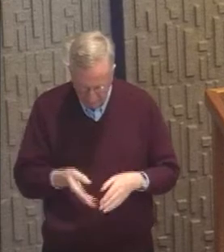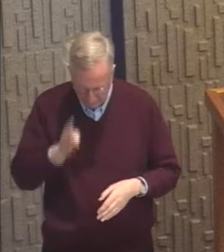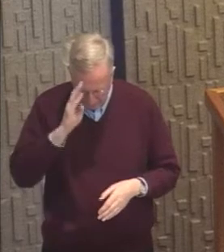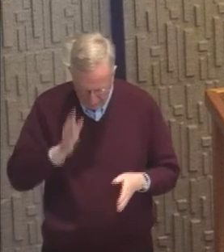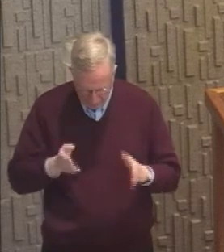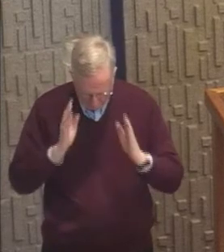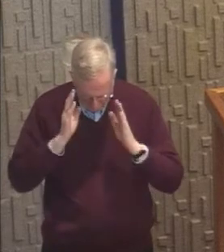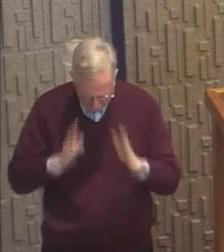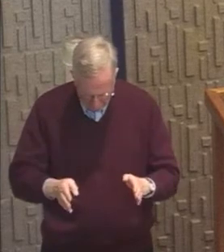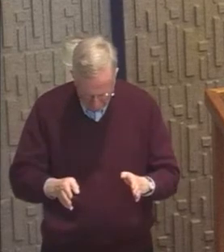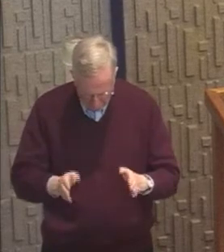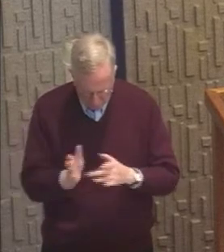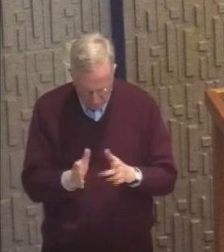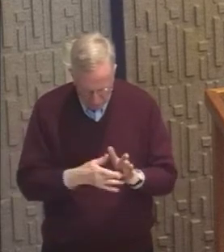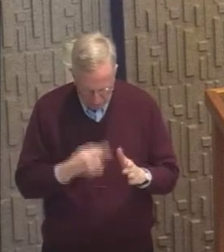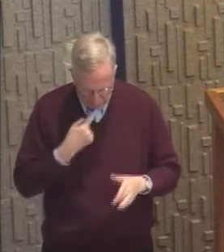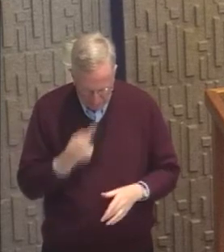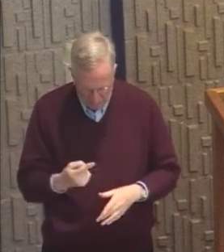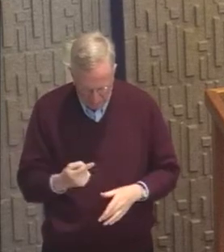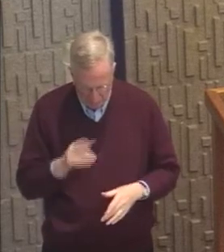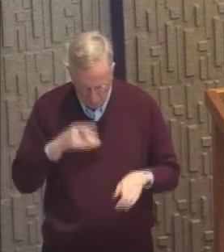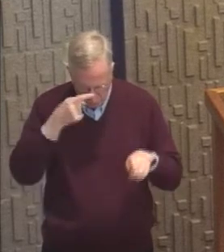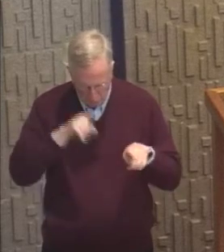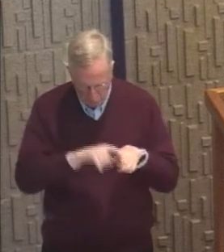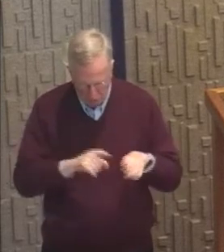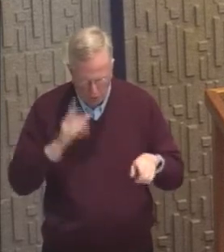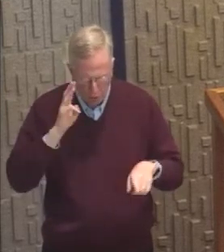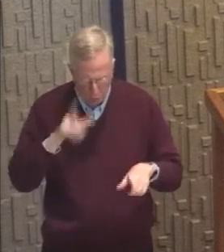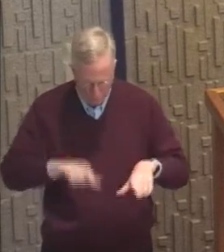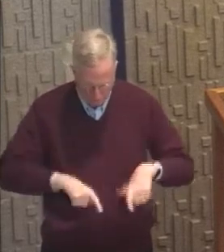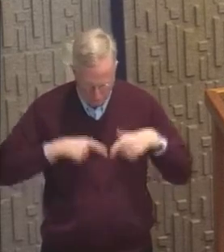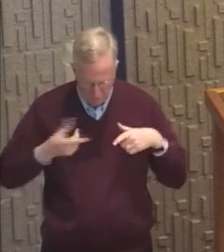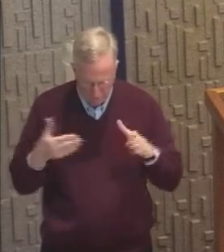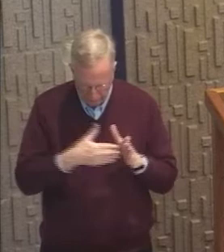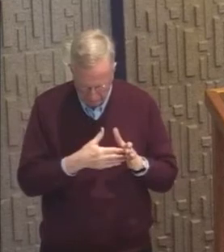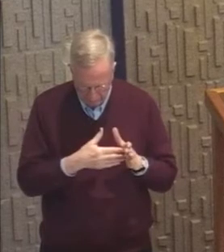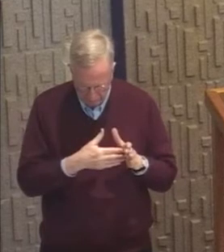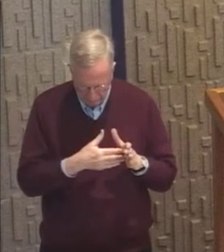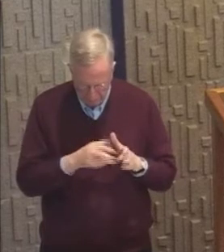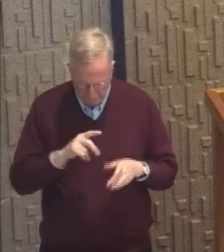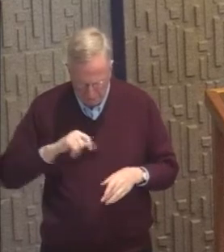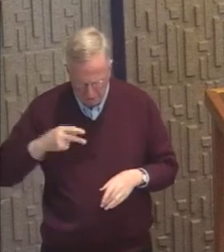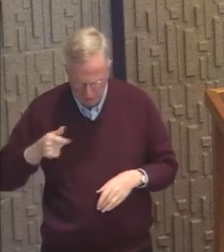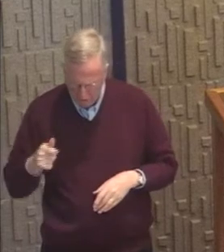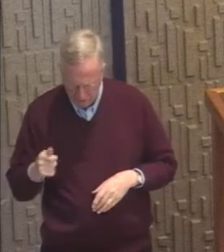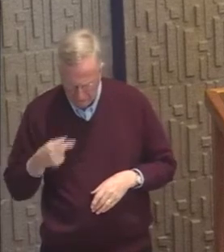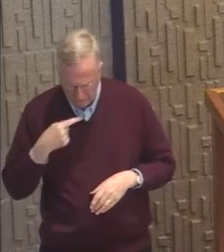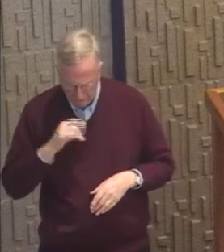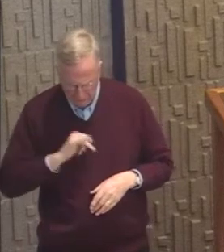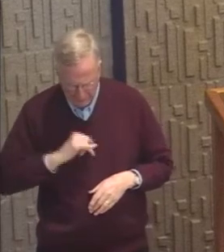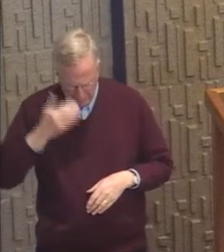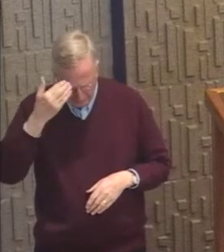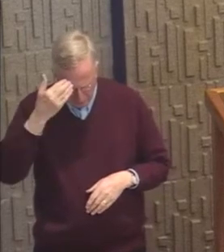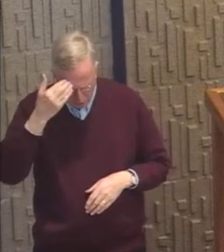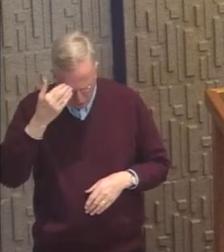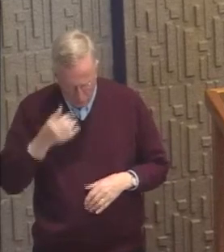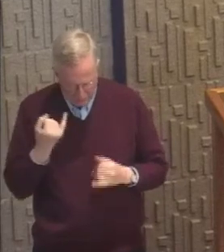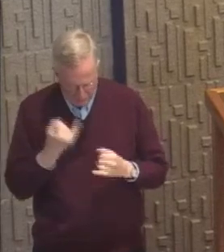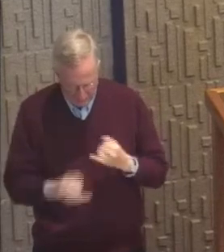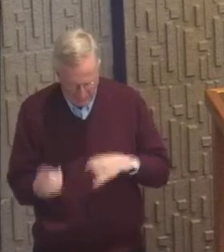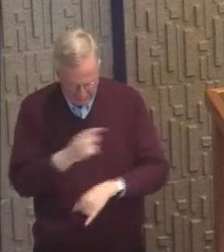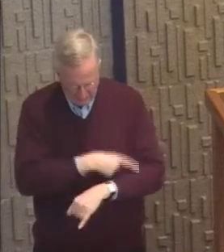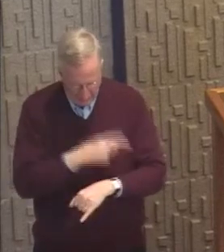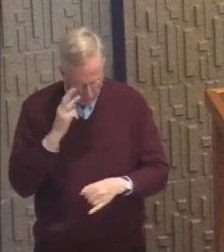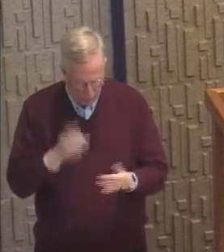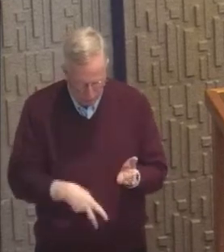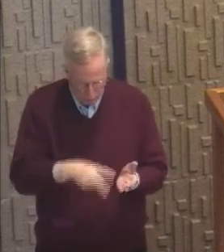Jesus said to her, Your brother will rise. Martha said, I know he will rise.